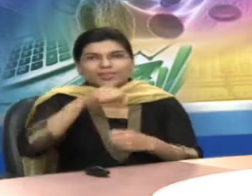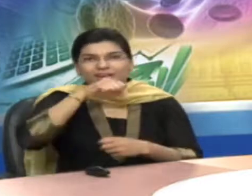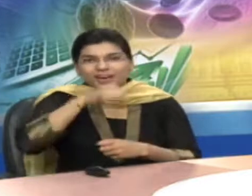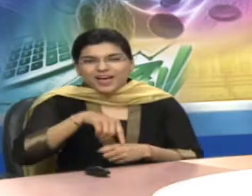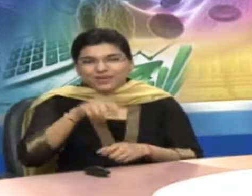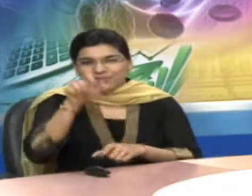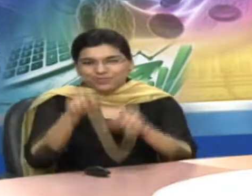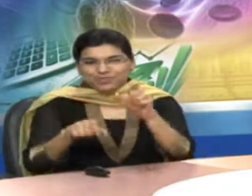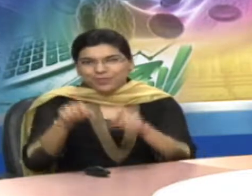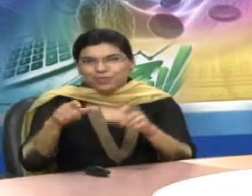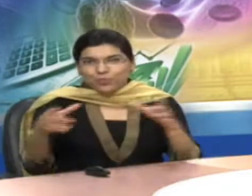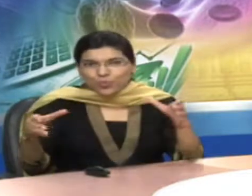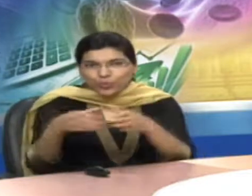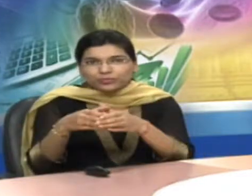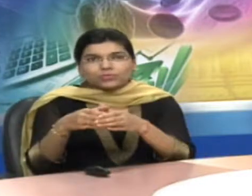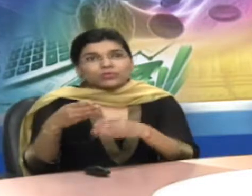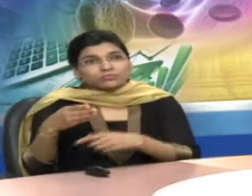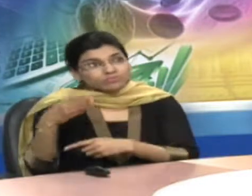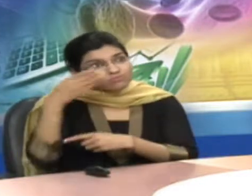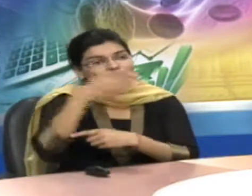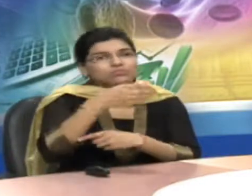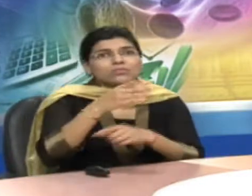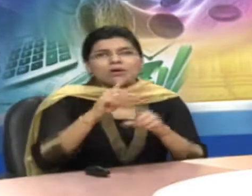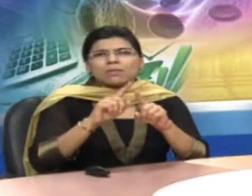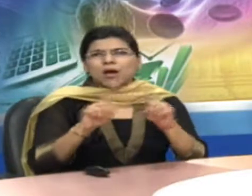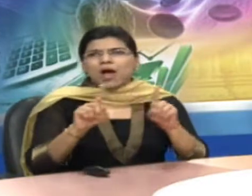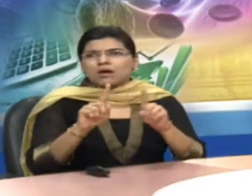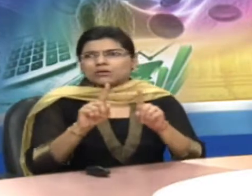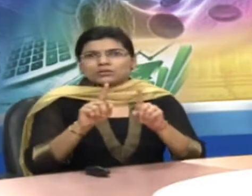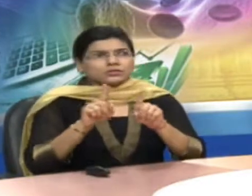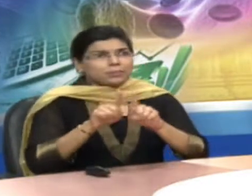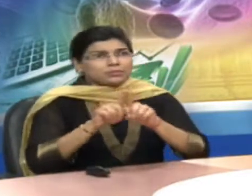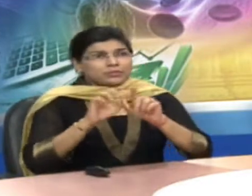I should like to go with them,